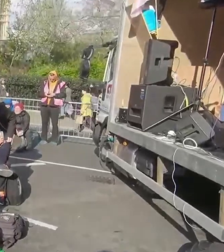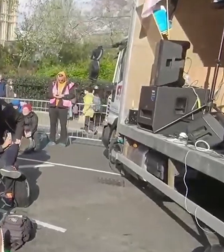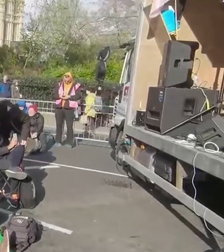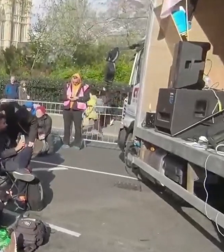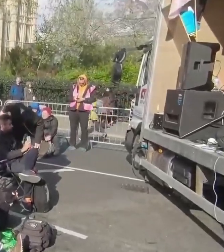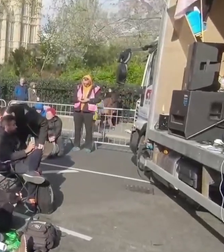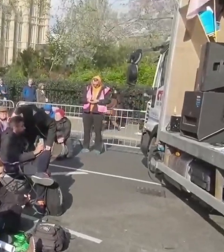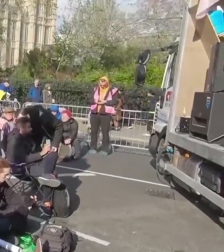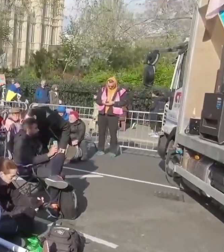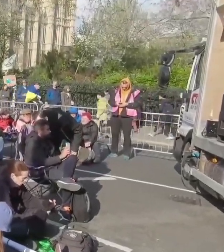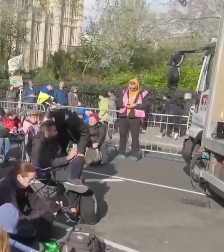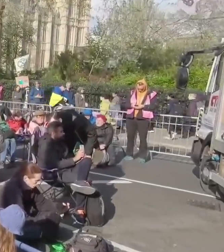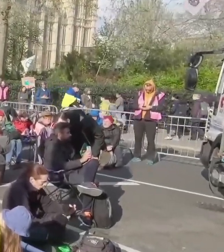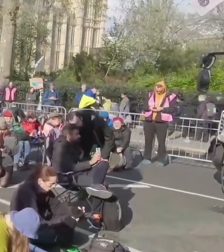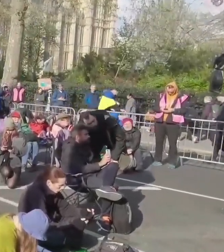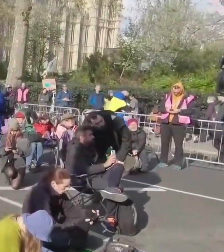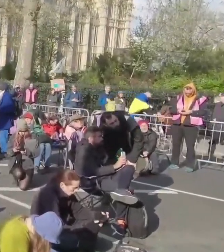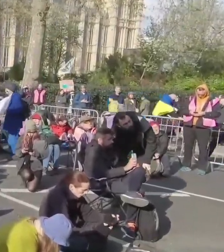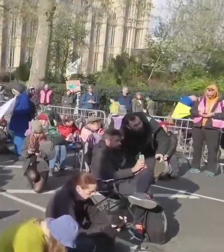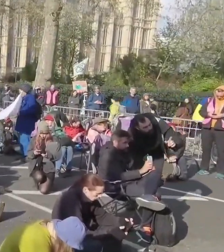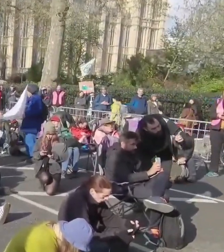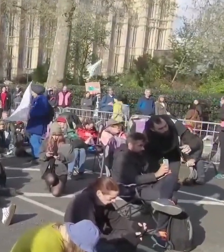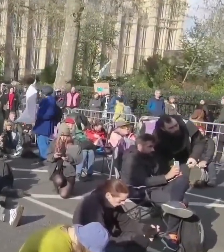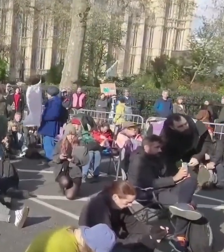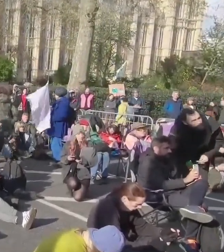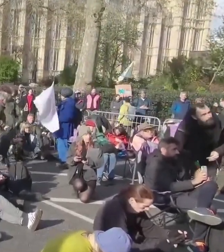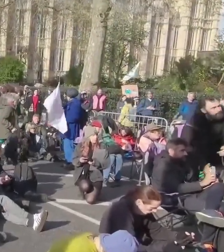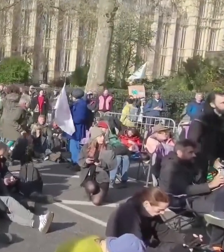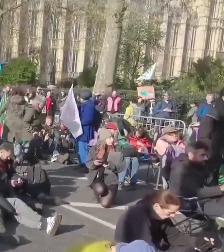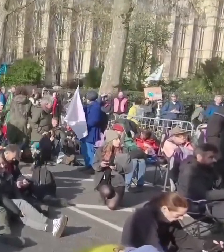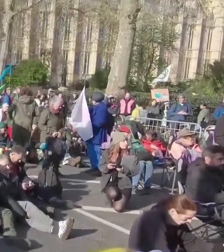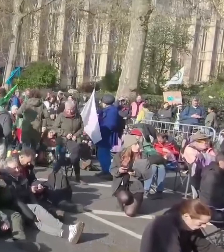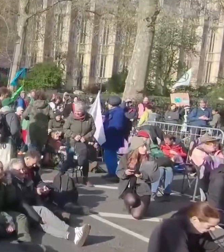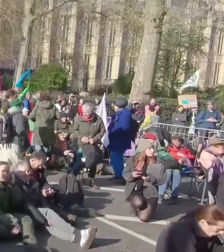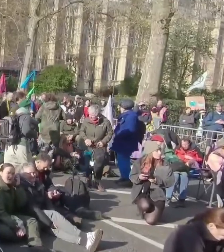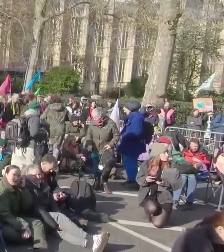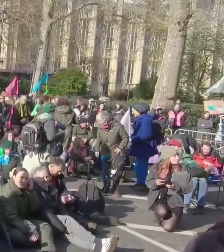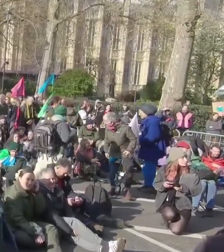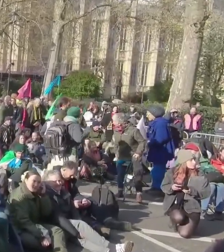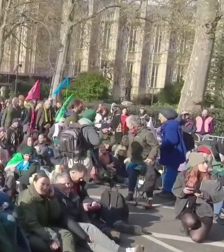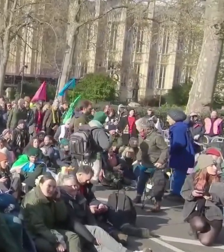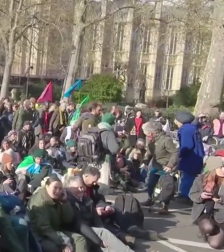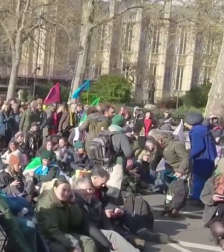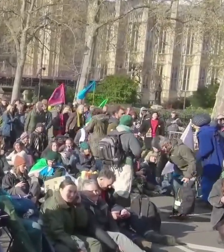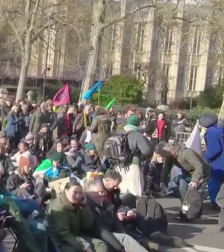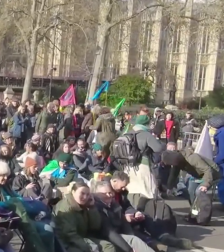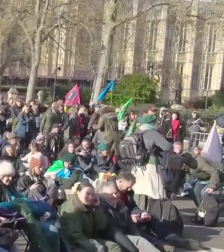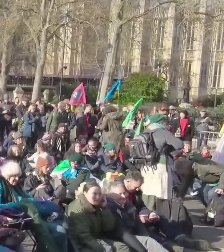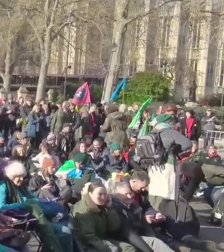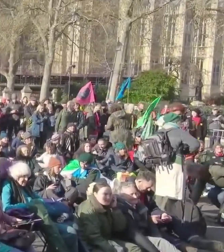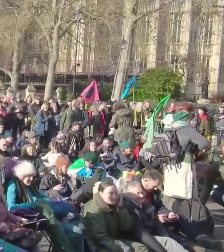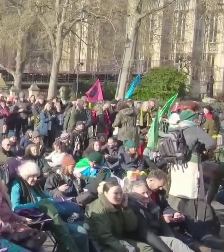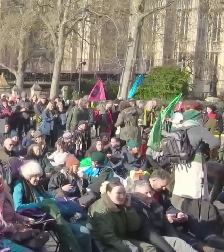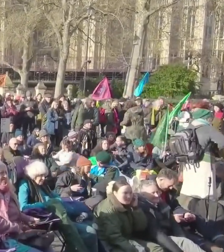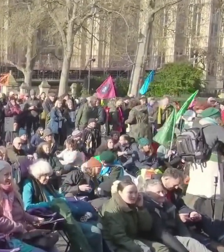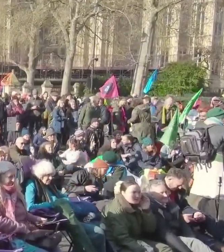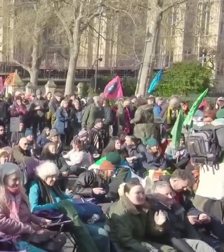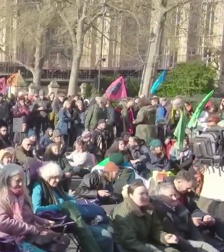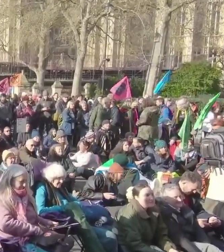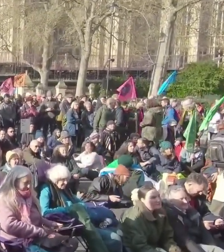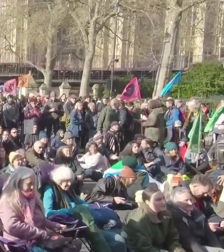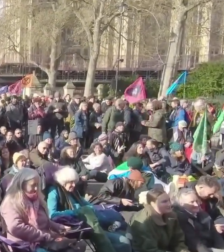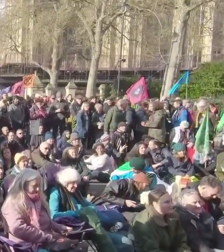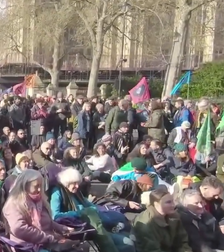meantime, though, I would like to introduce Rob from Extinction Rebellion and Louis from Just Stop Oil, and they're just going to send a brief but very,